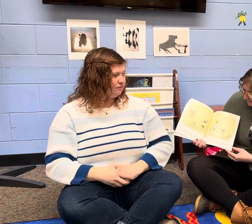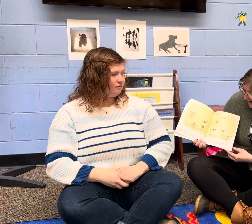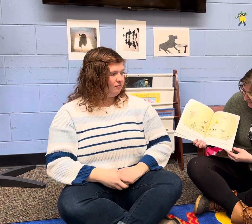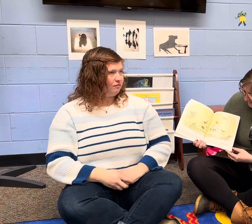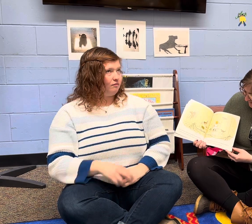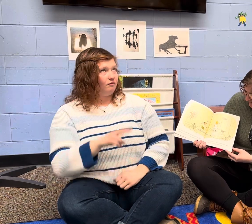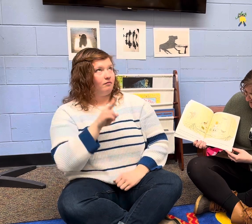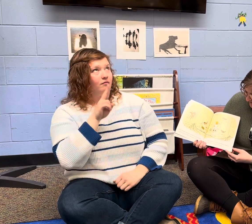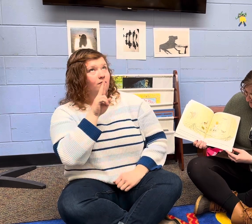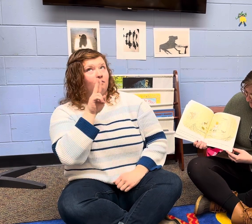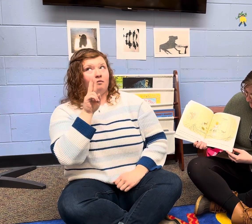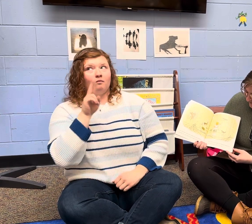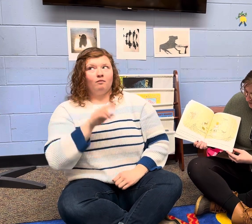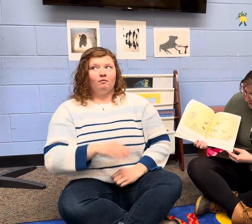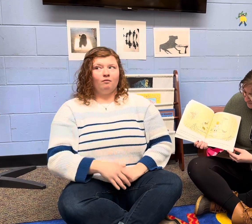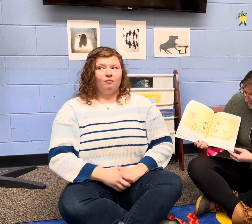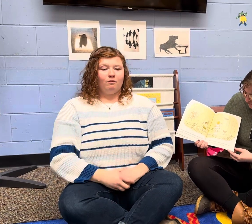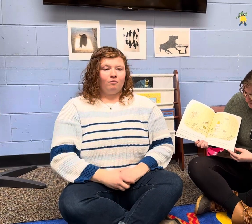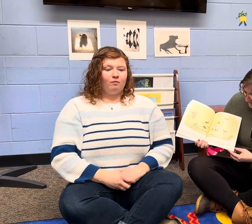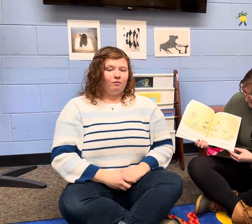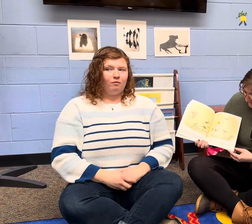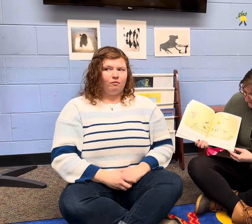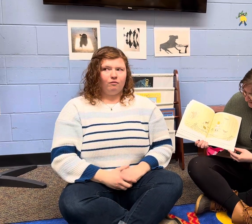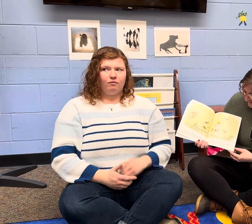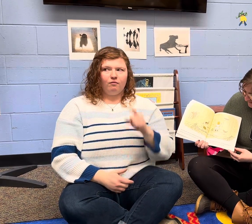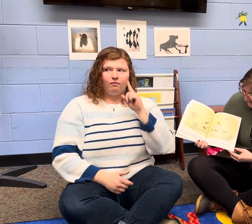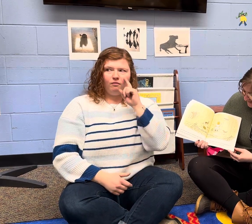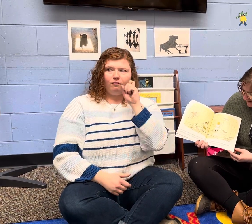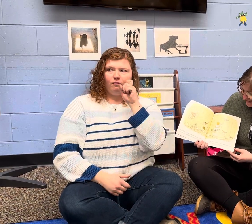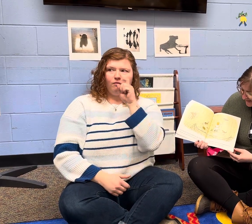and Rabbit came back and he hopped around me.